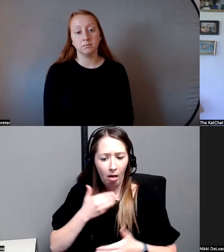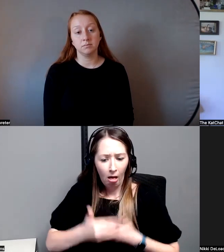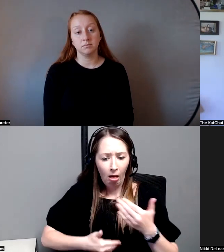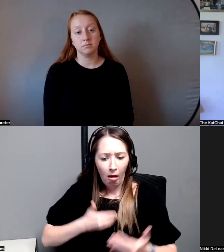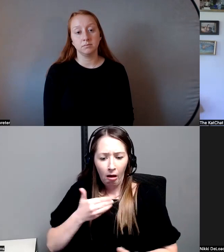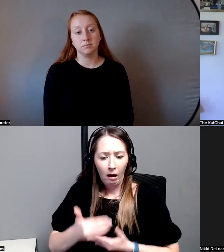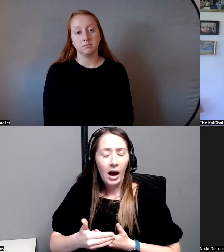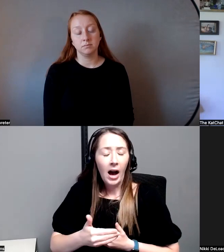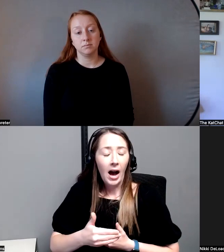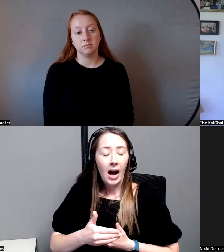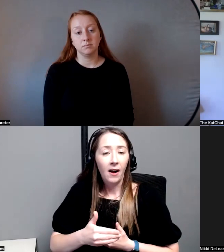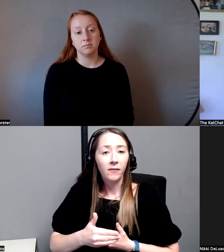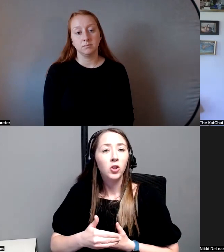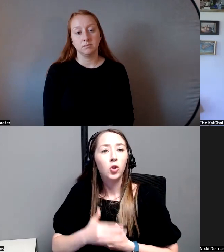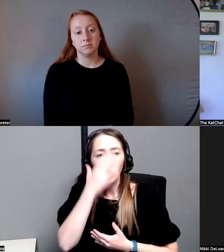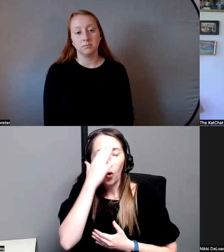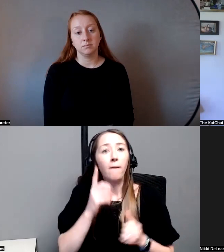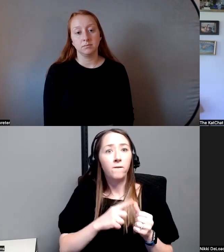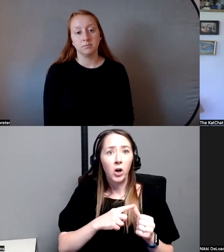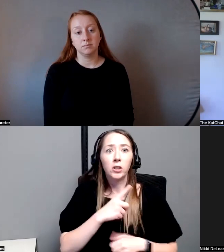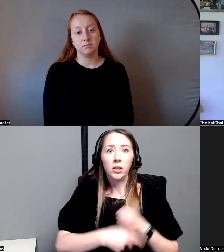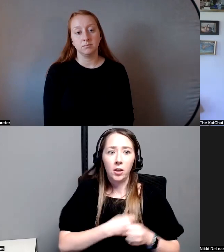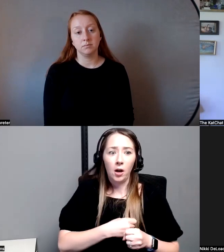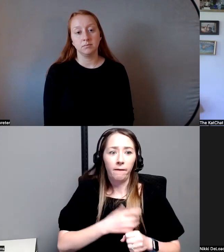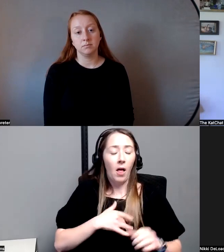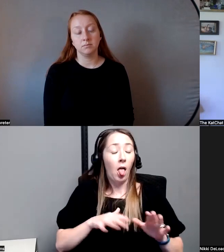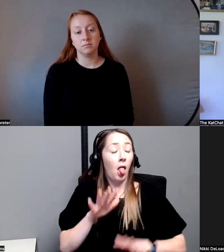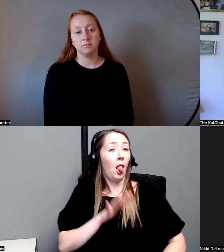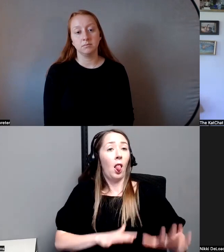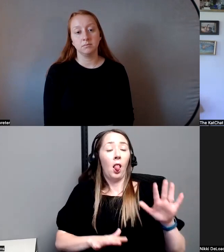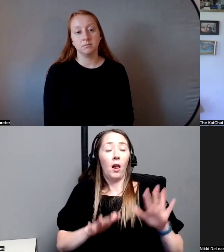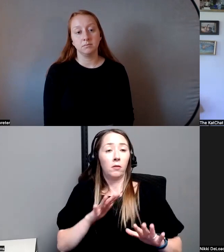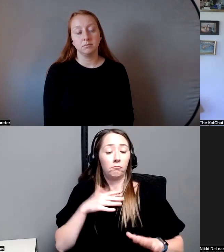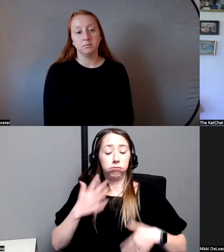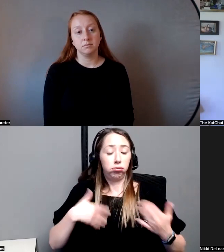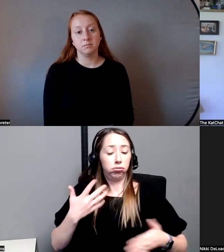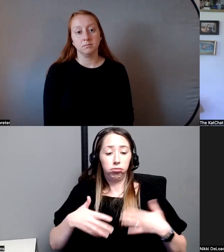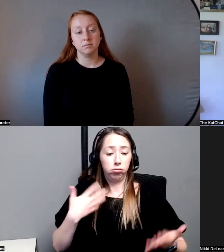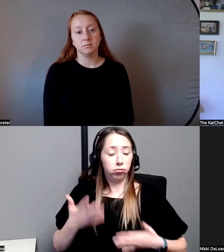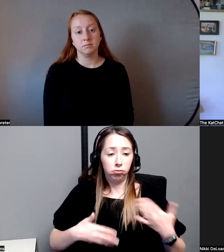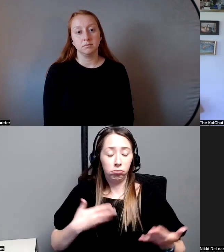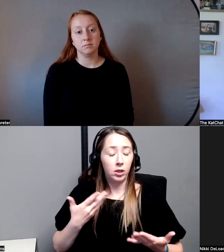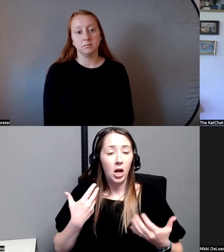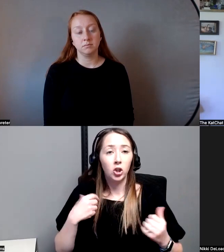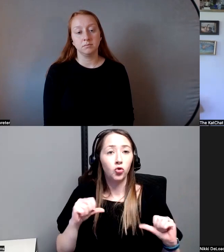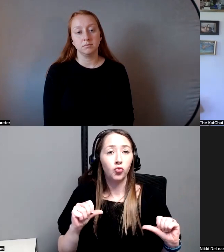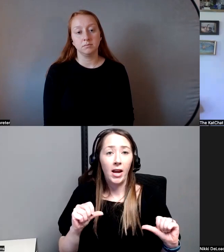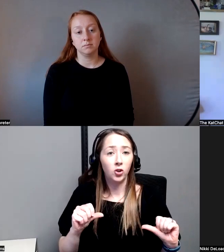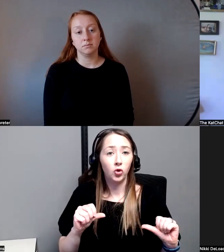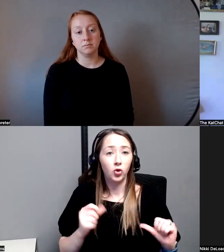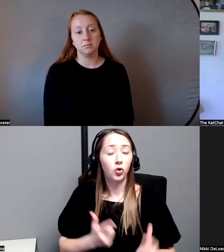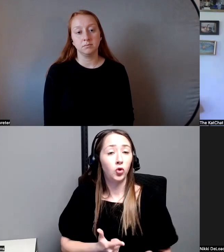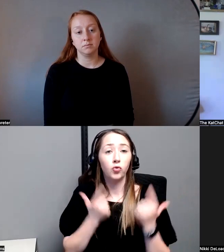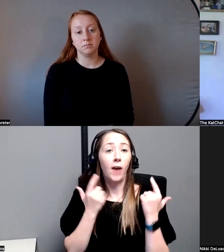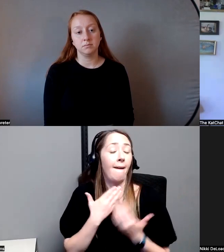in quicksand anymore. Like that first year, I just felt like I was in quicksand and I was just trying to